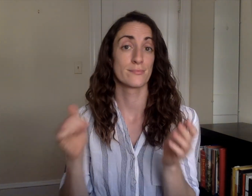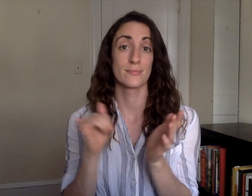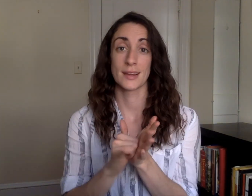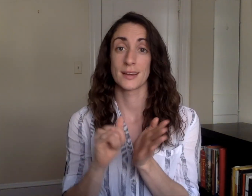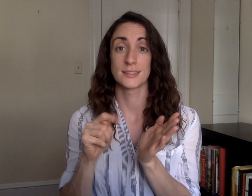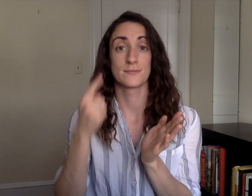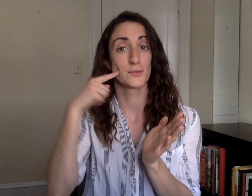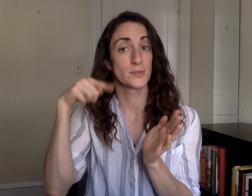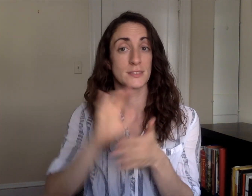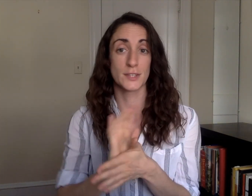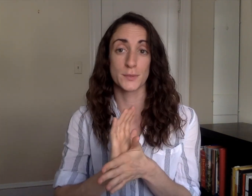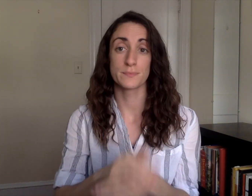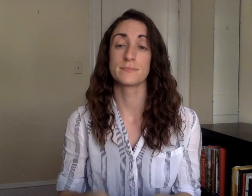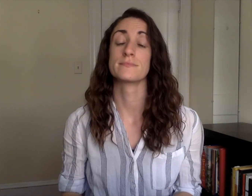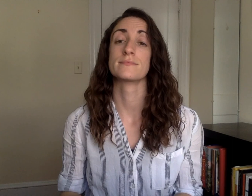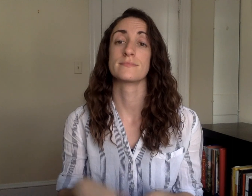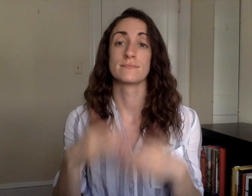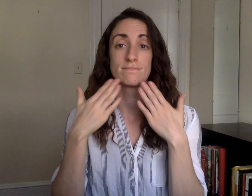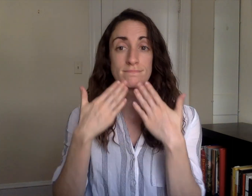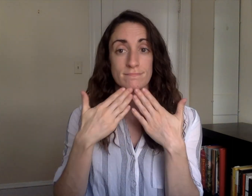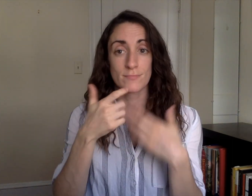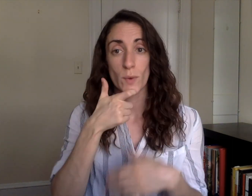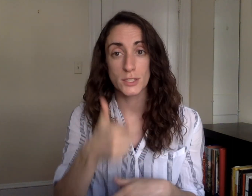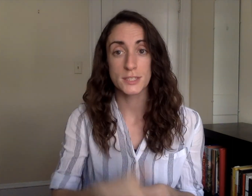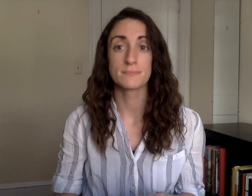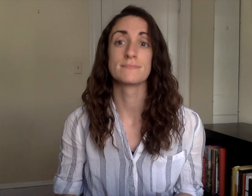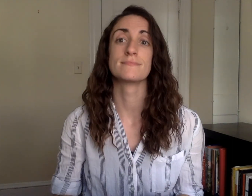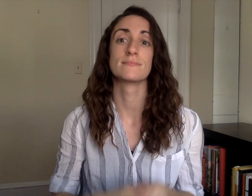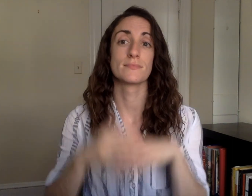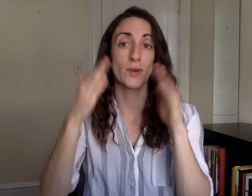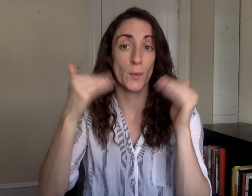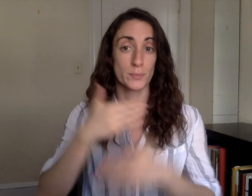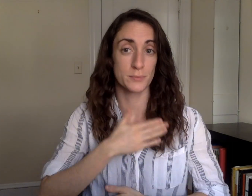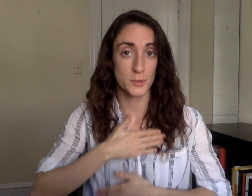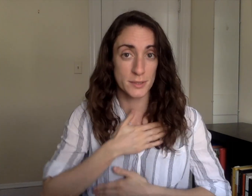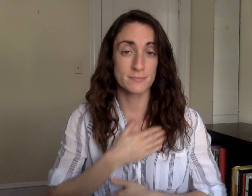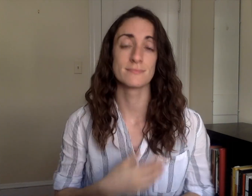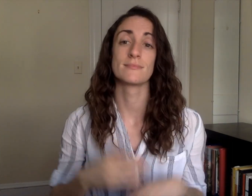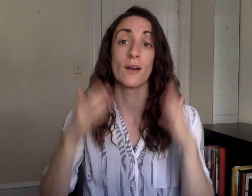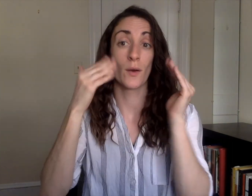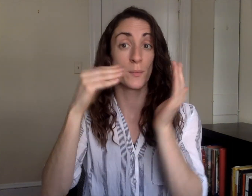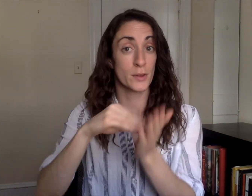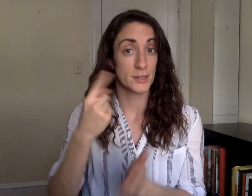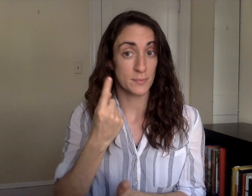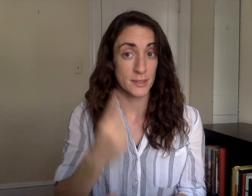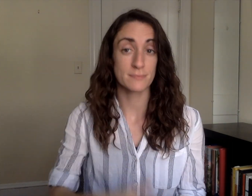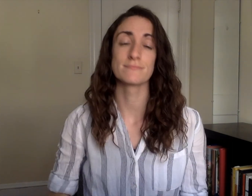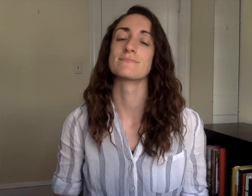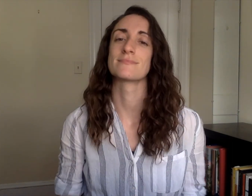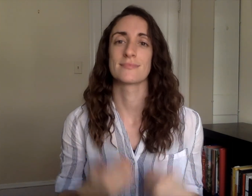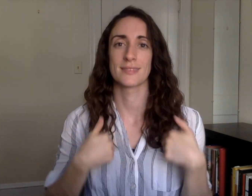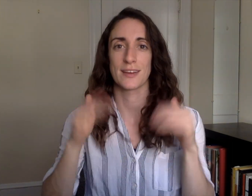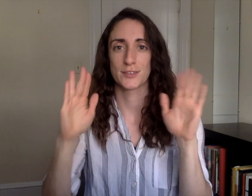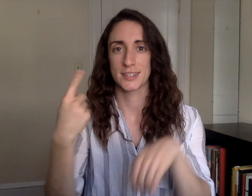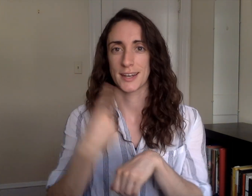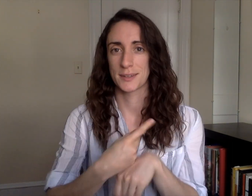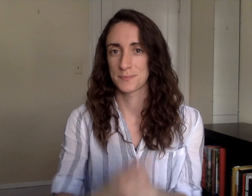That's it for this video. Thank you for watching. I hope you enjoyed. I hope you learned something. Have a great day.